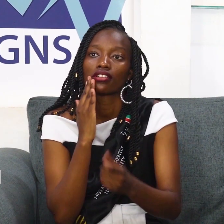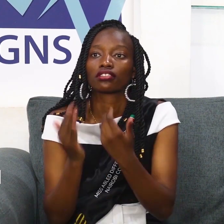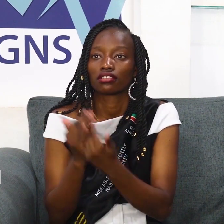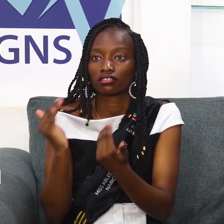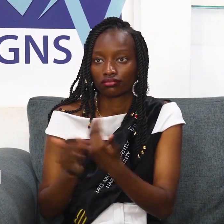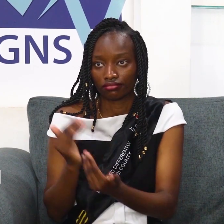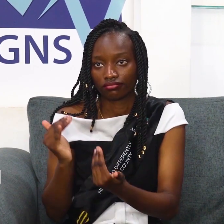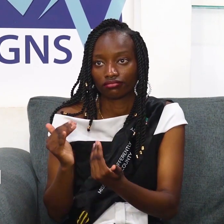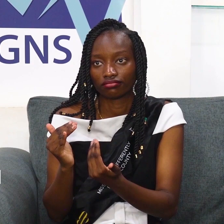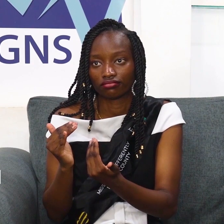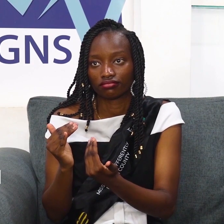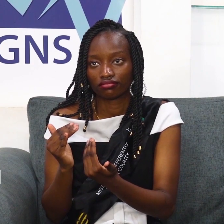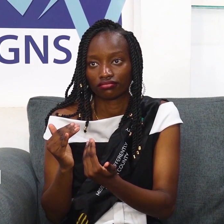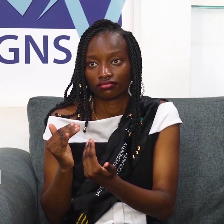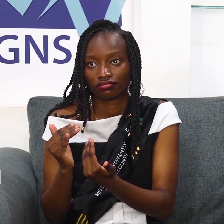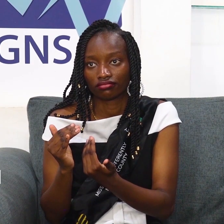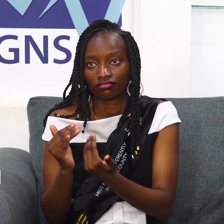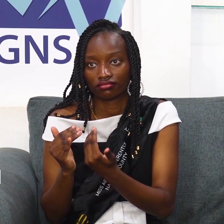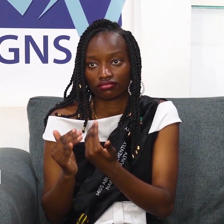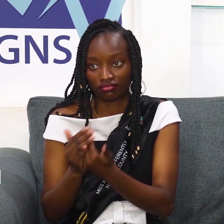I got a lot of support from my mom, who really took care of me.